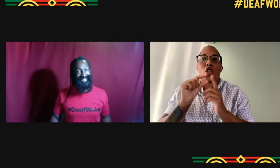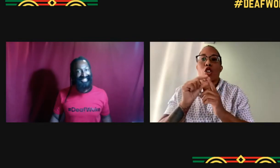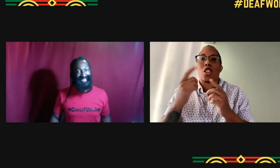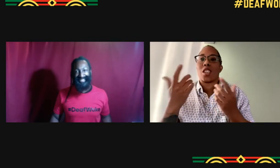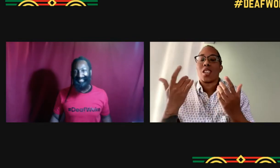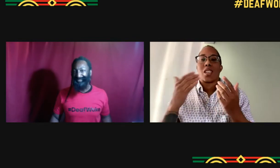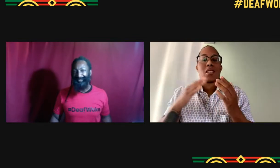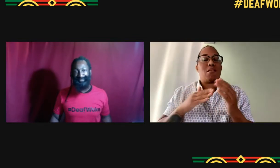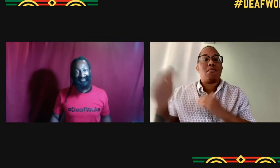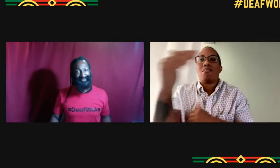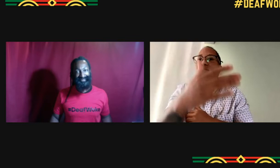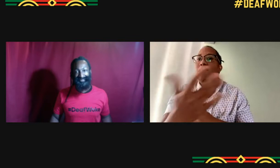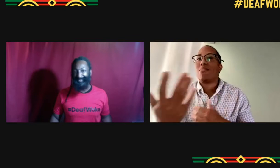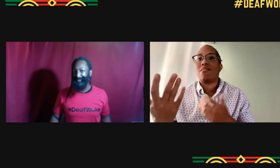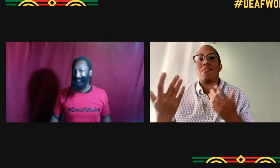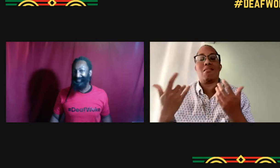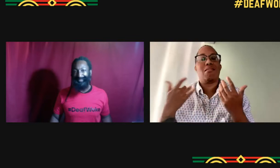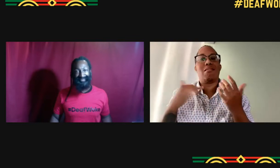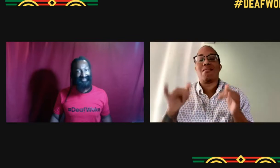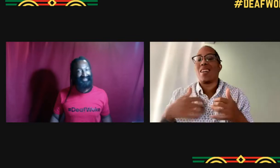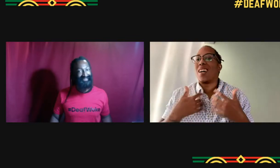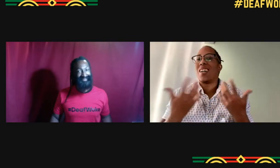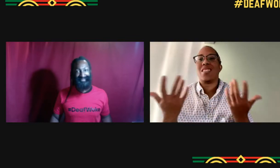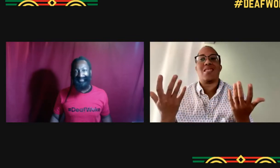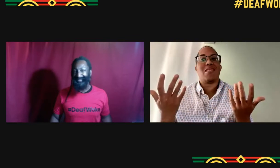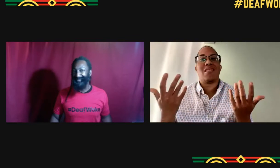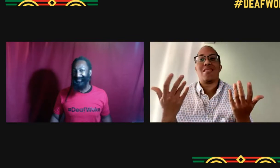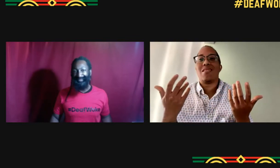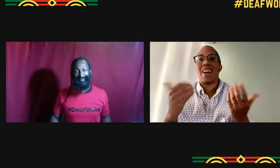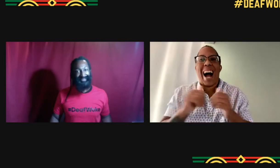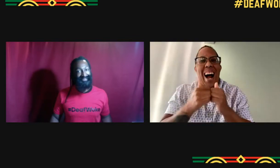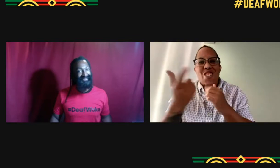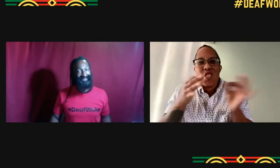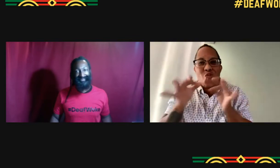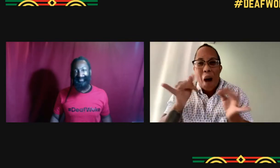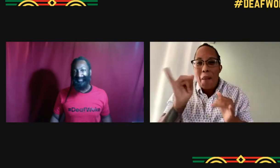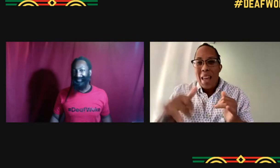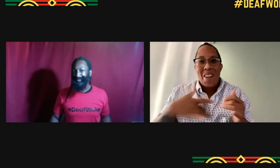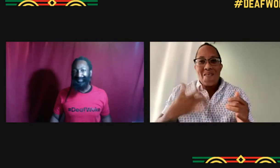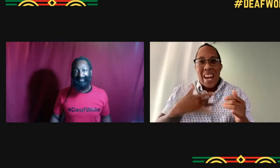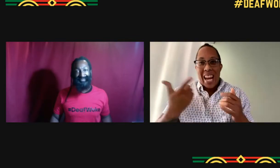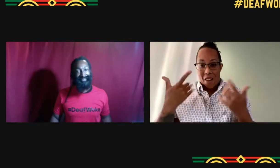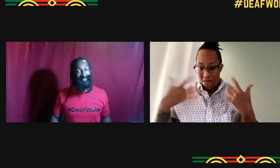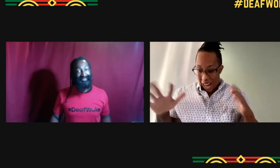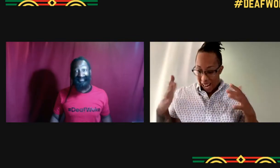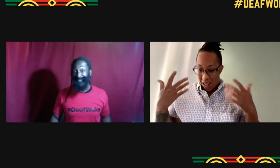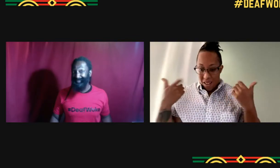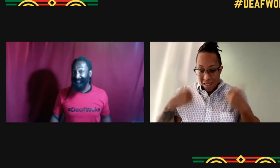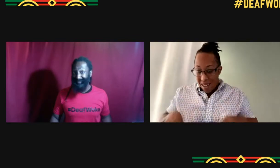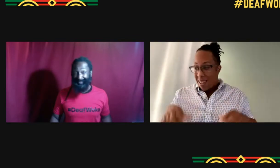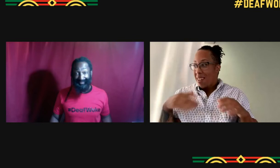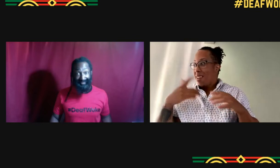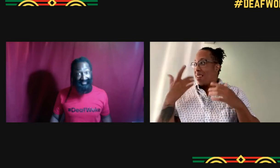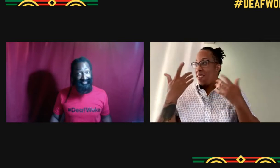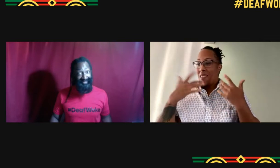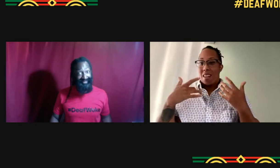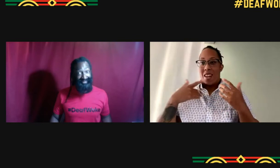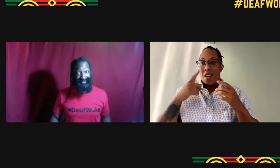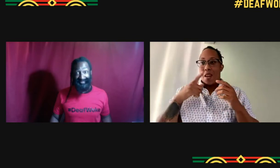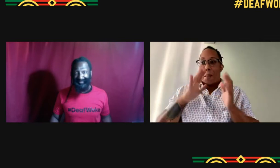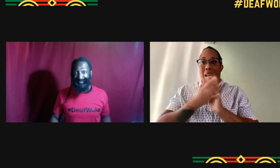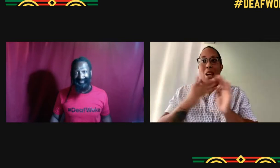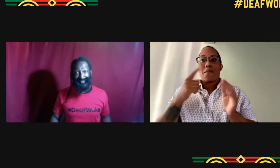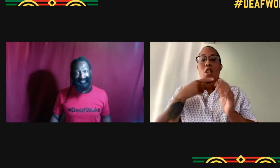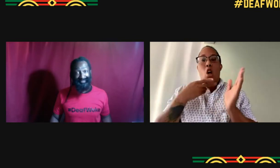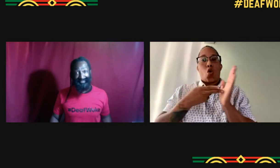you know, that goes beyond words, language. You know, I mean, how do you describe that feeling? You